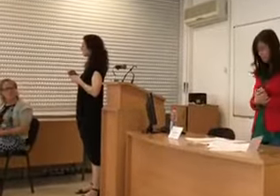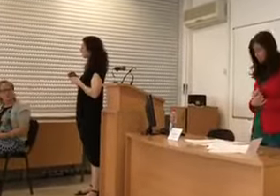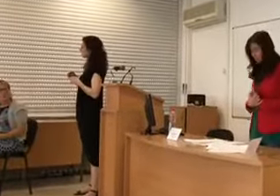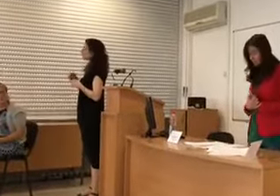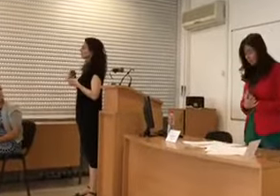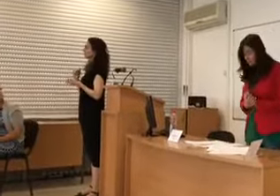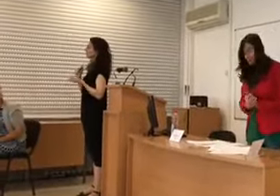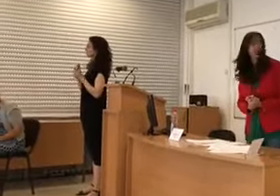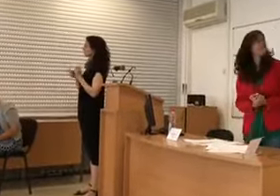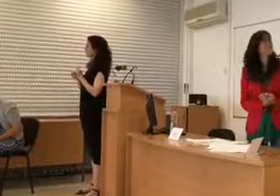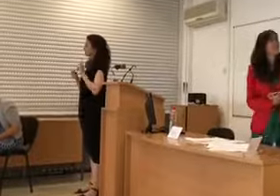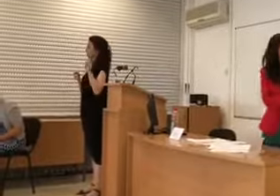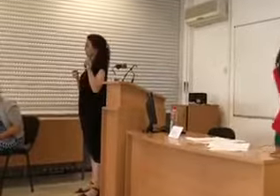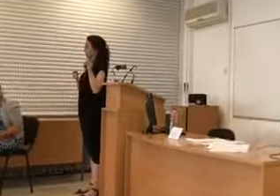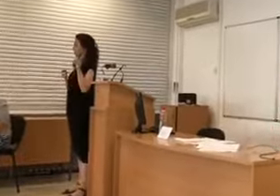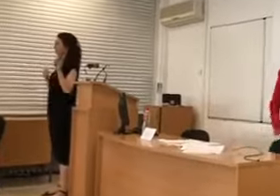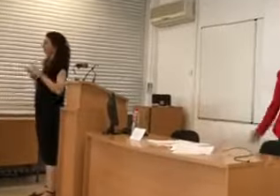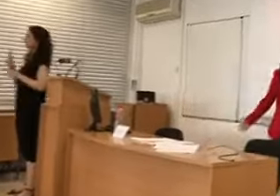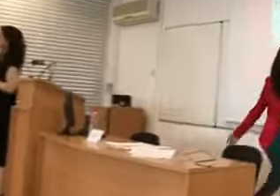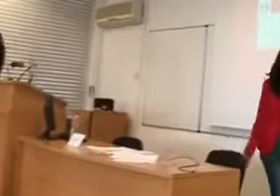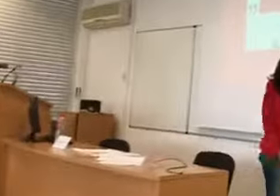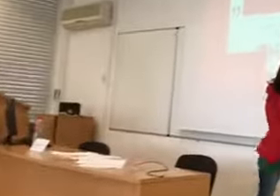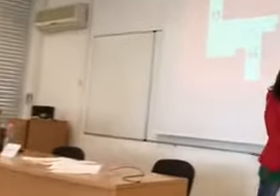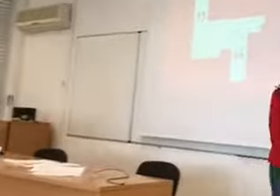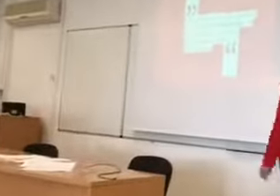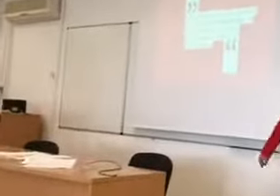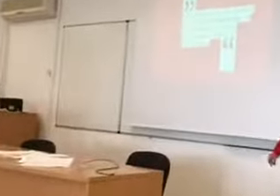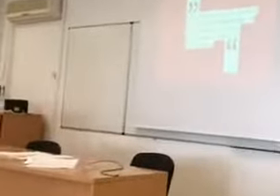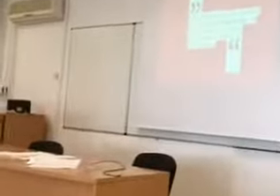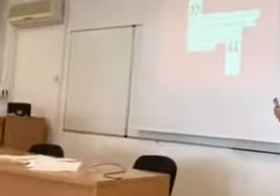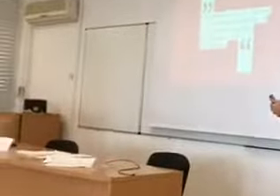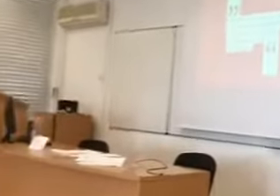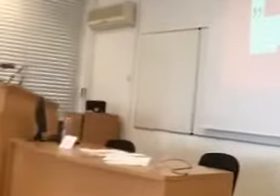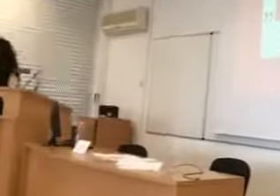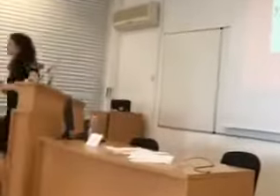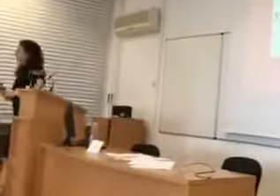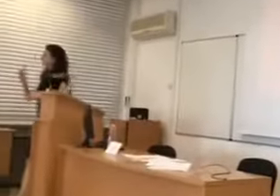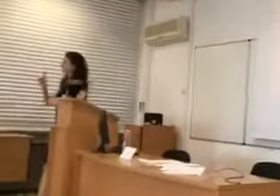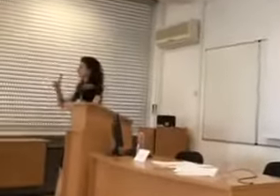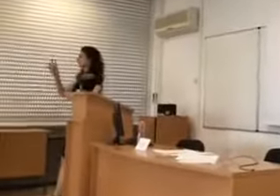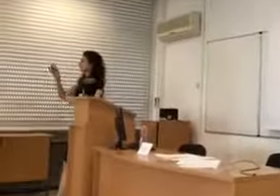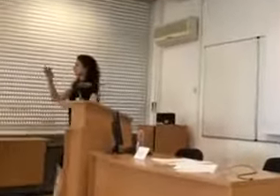appropriate expression. Professor Christian Baku, the floor is yours.